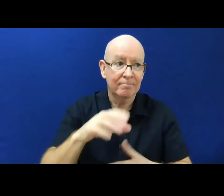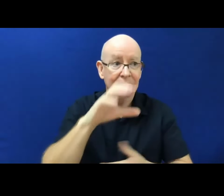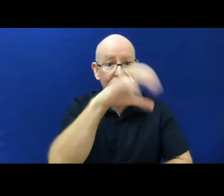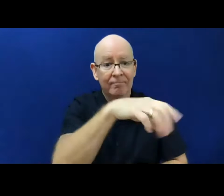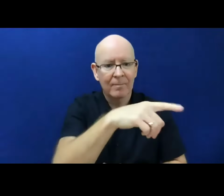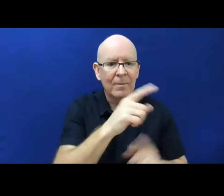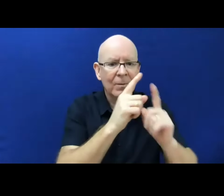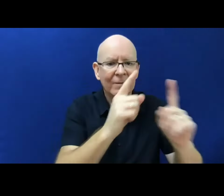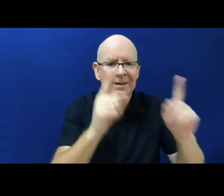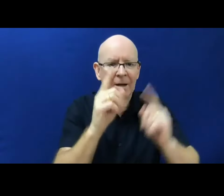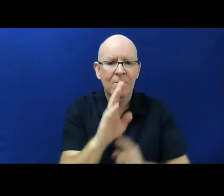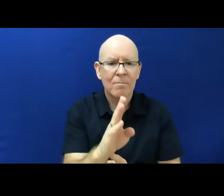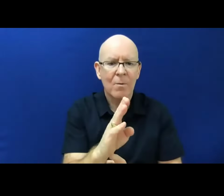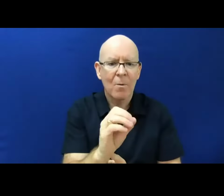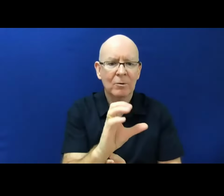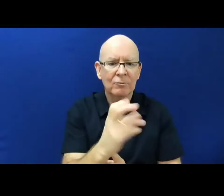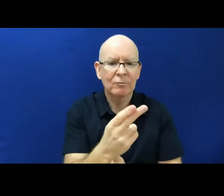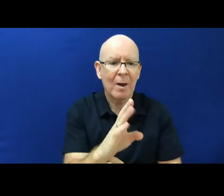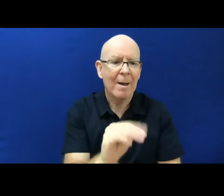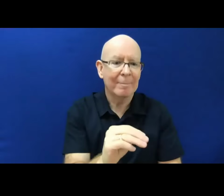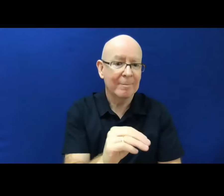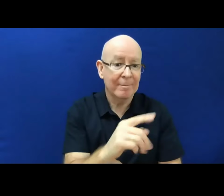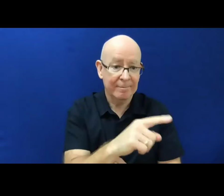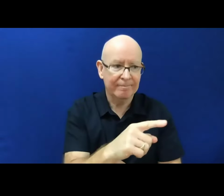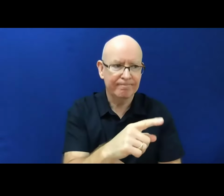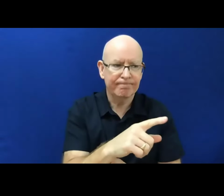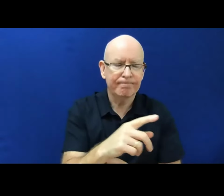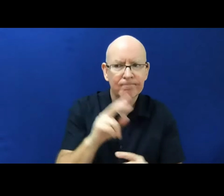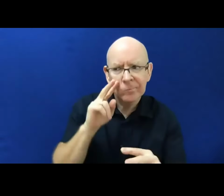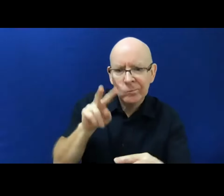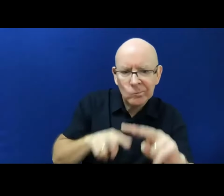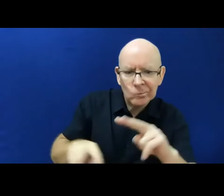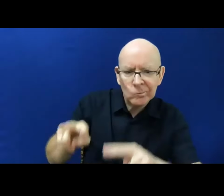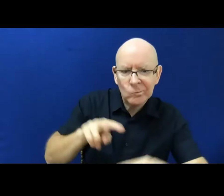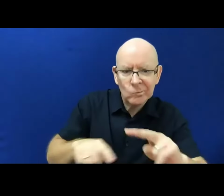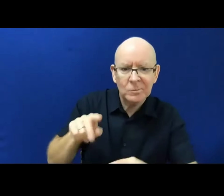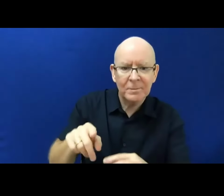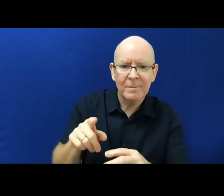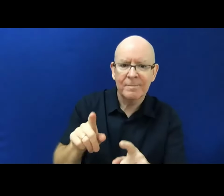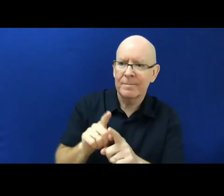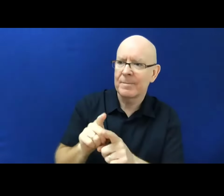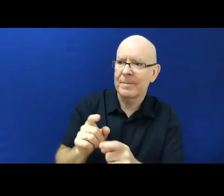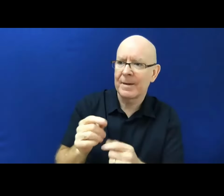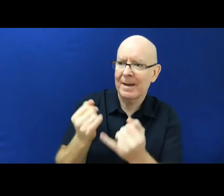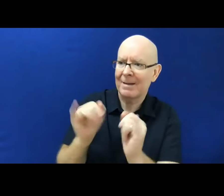an implementation measure of the CRPD. And the goal was, within 4 years, please provide